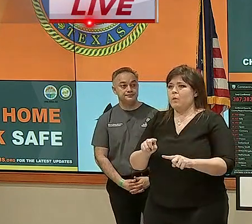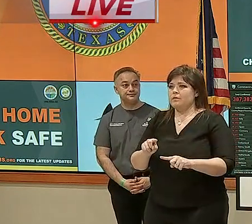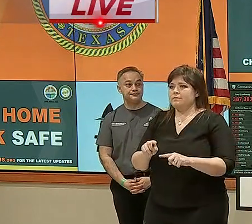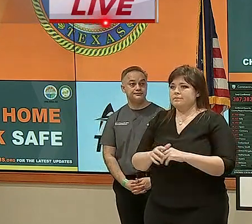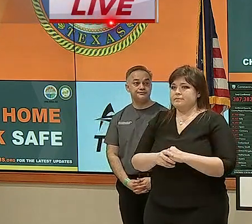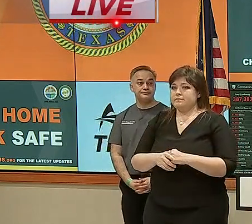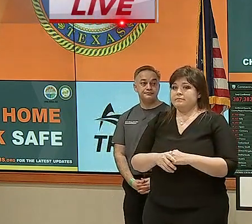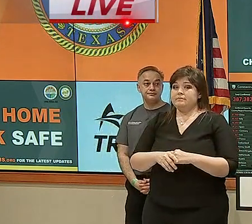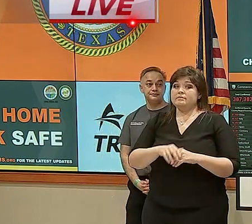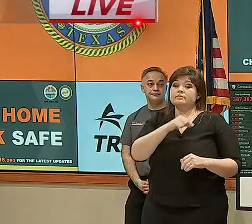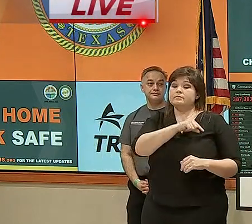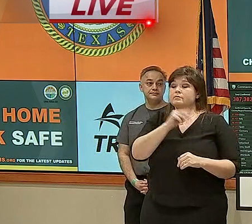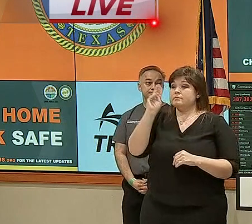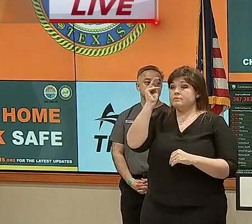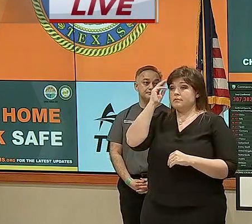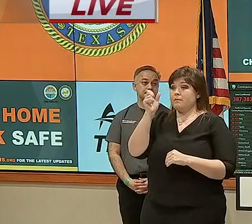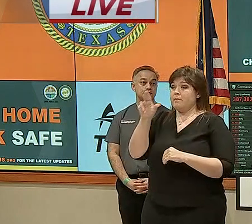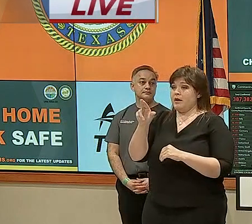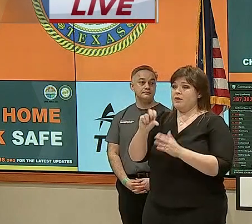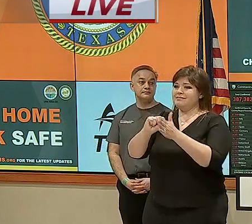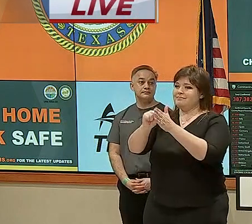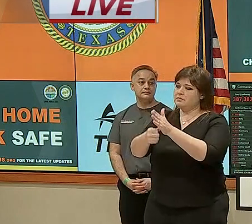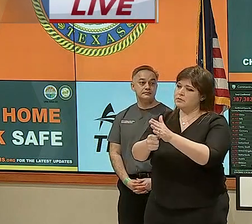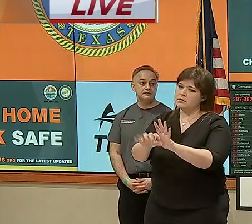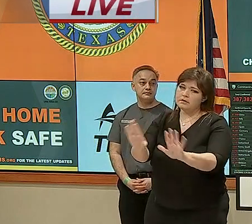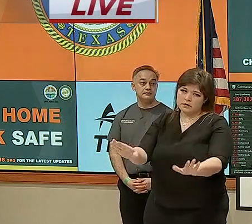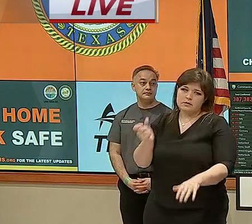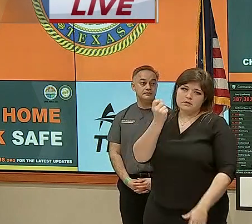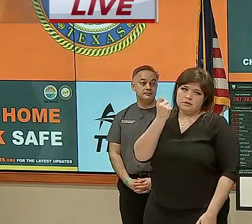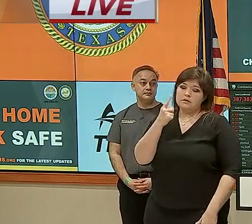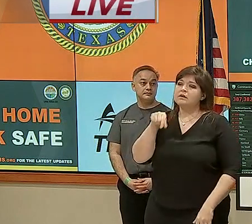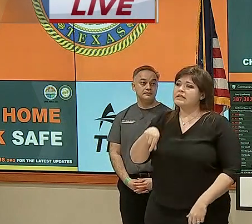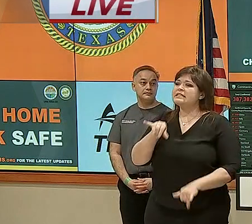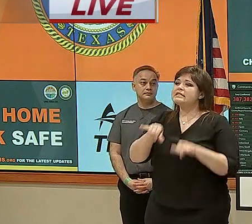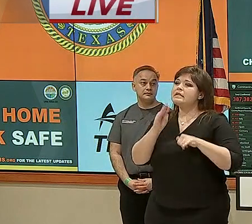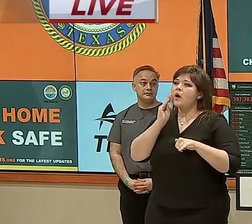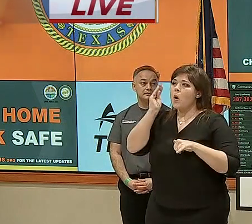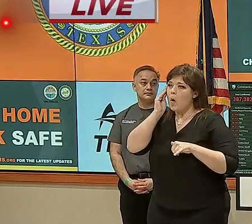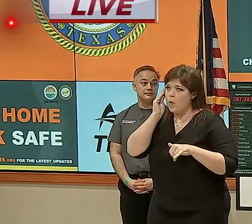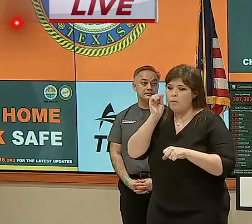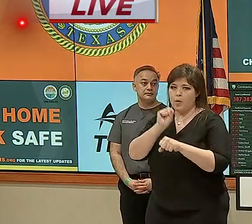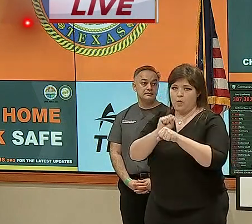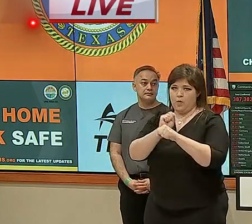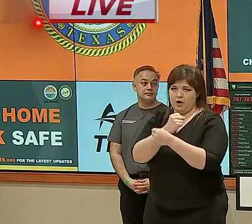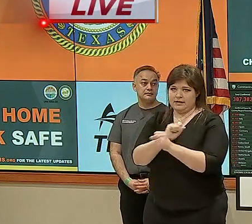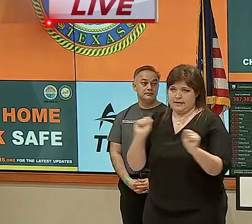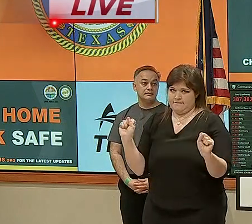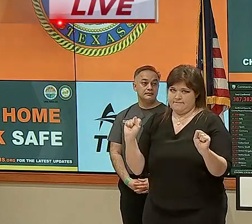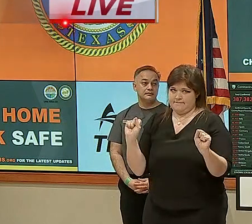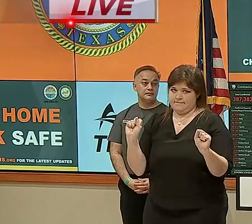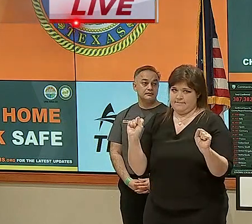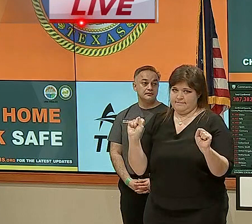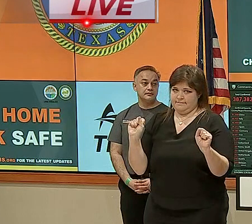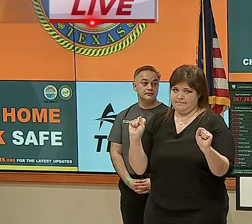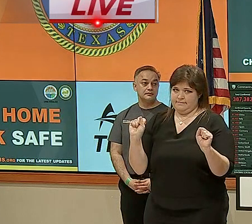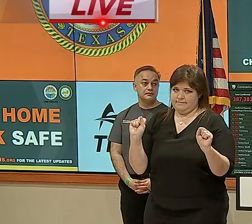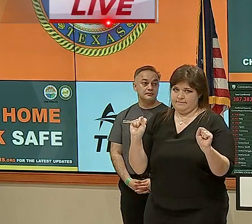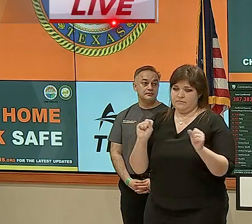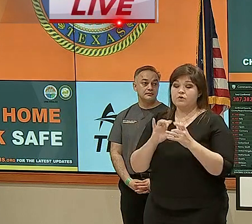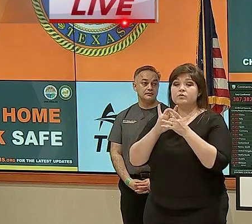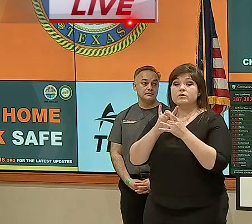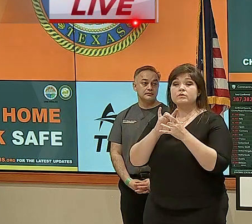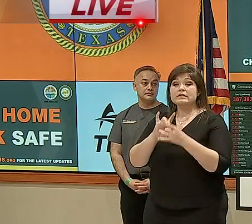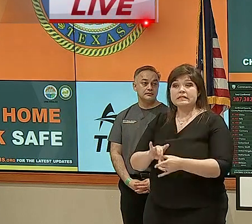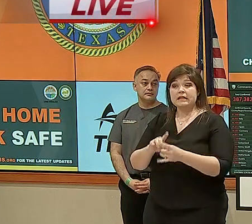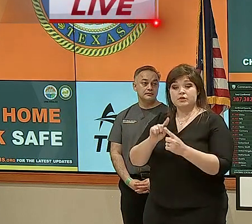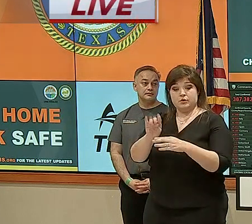And let me reiterate, this is a stay home, work safe order. With respect to the businesses that are essential, those